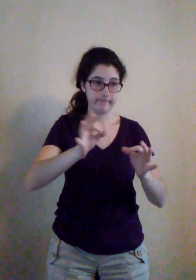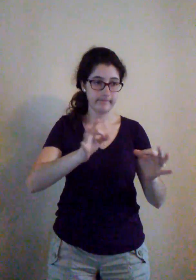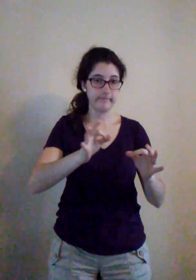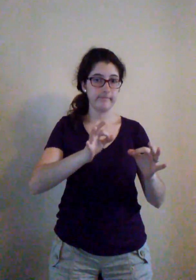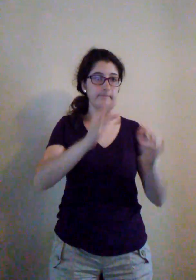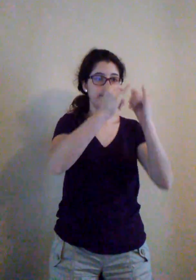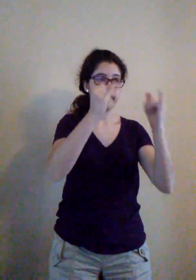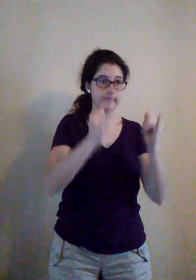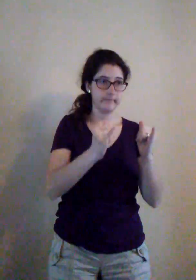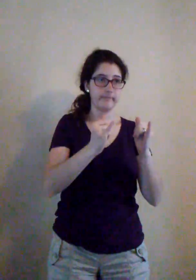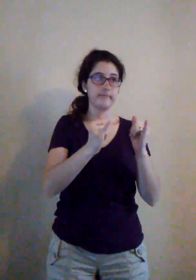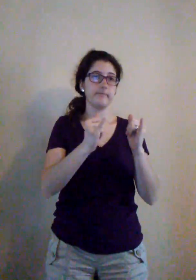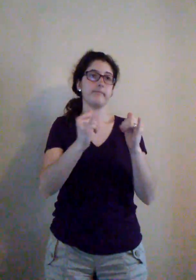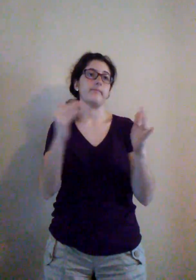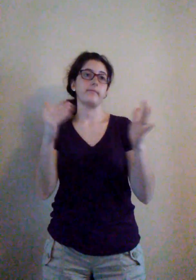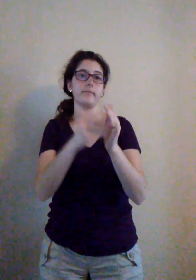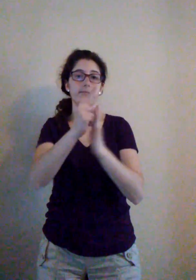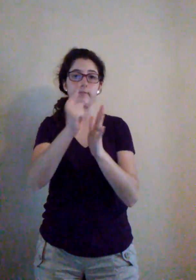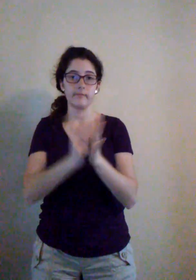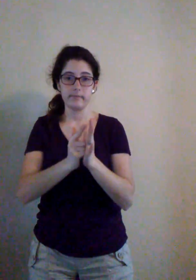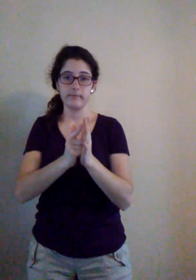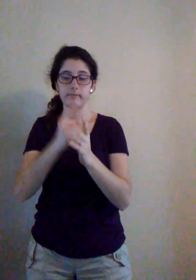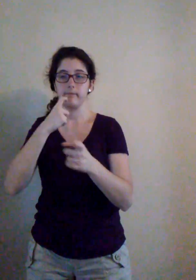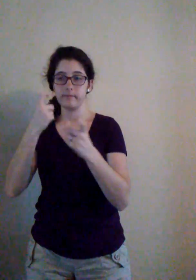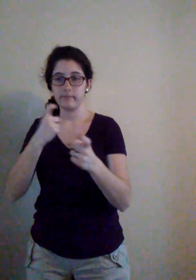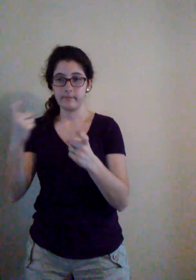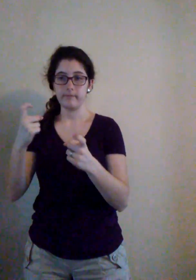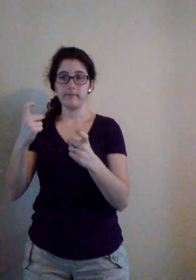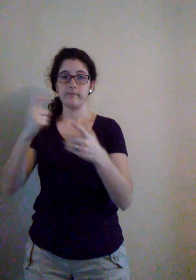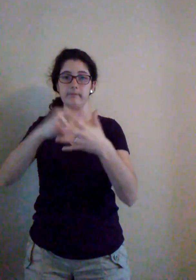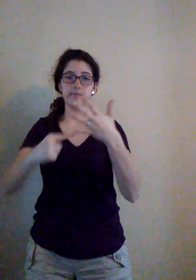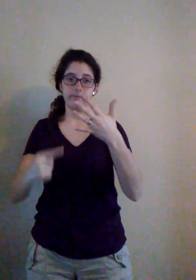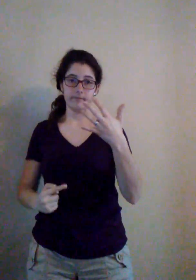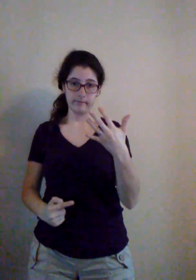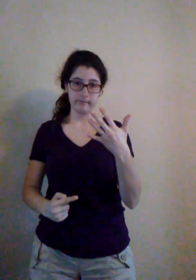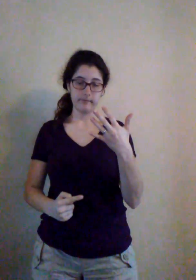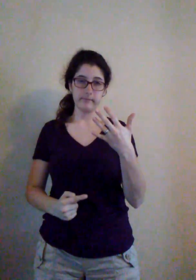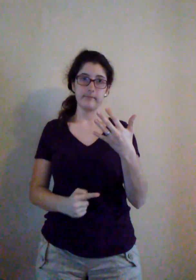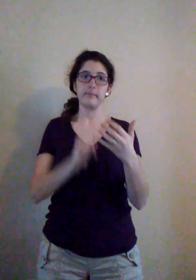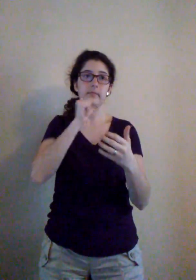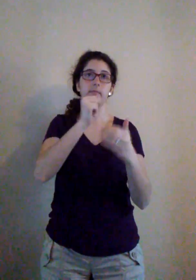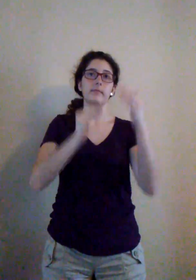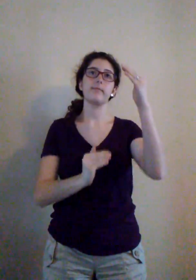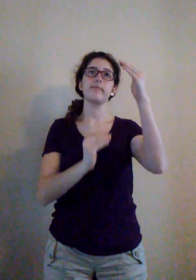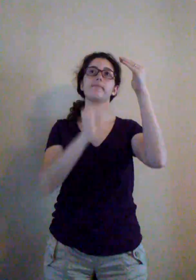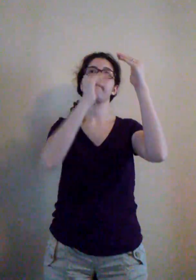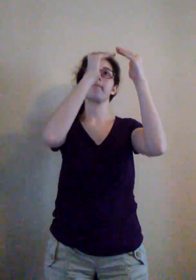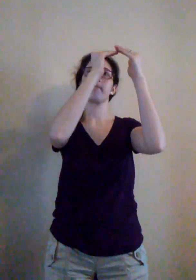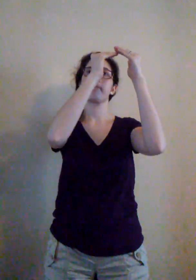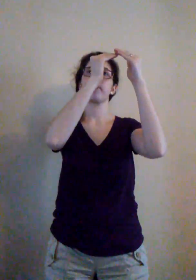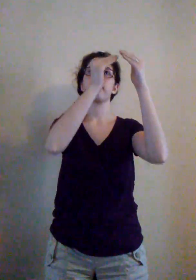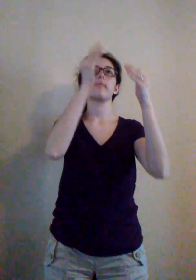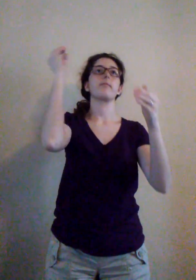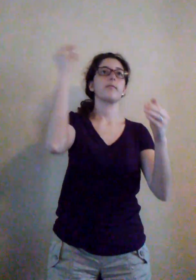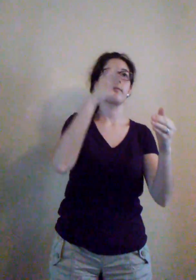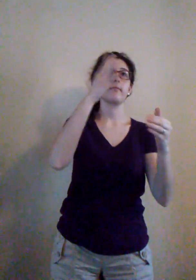of law and a bunch of other categories too, falling short of the grace of God, of the glory of God, and many other things. But